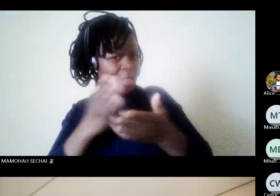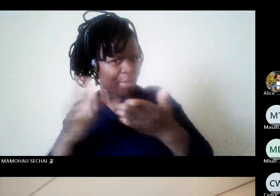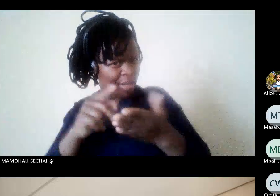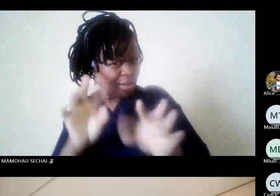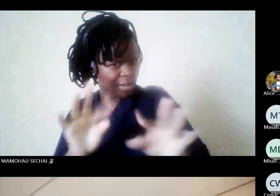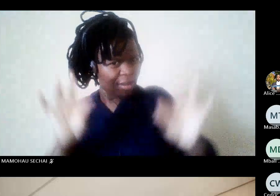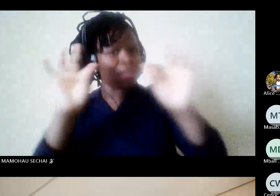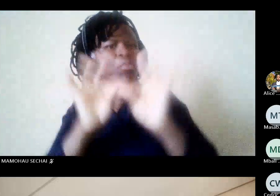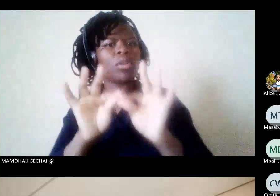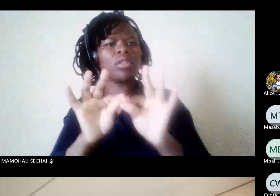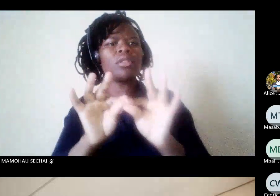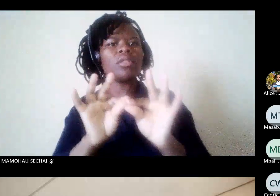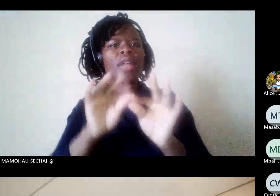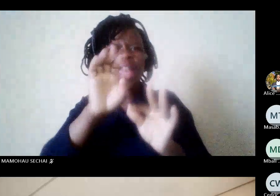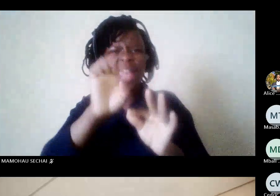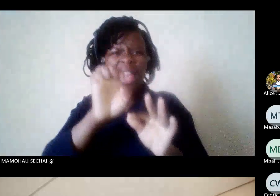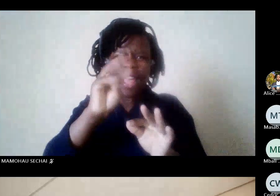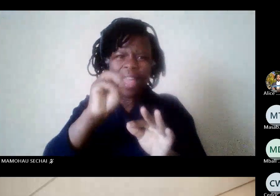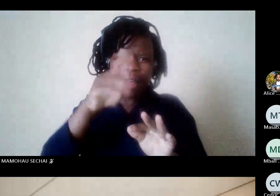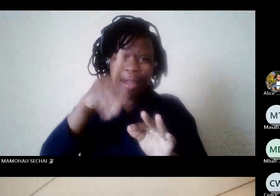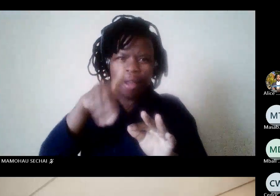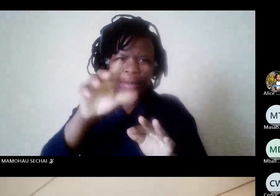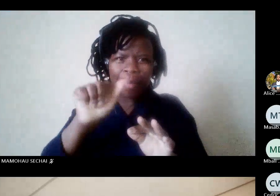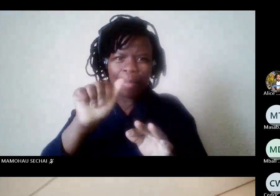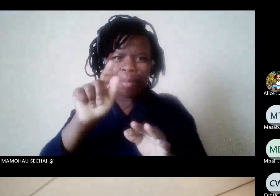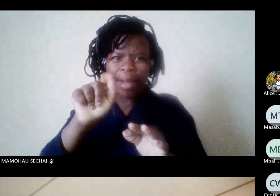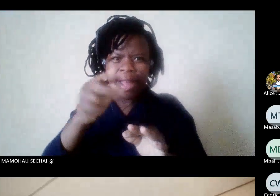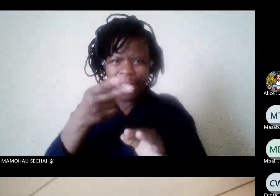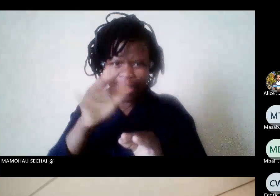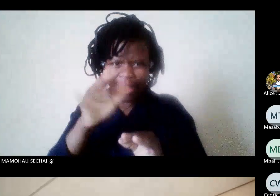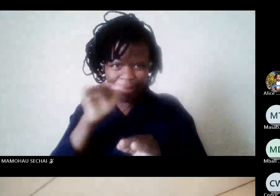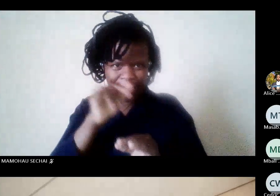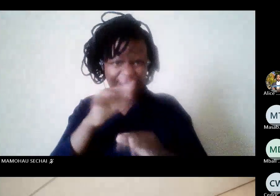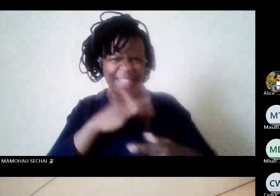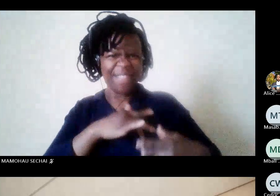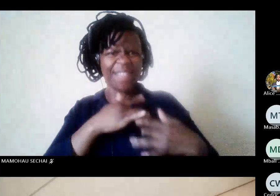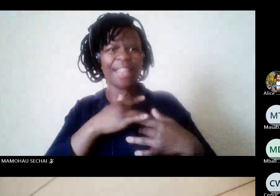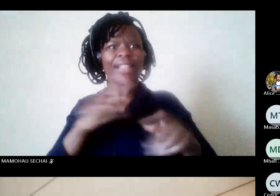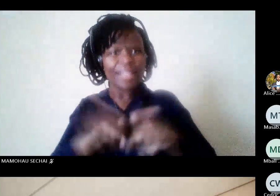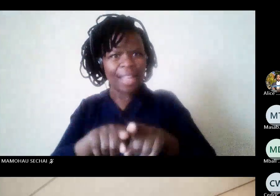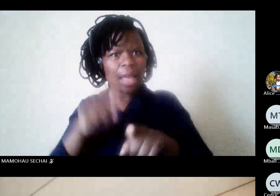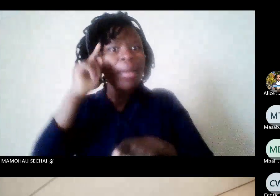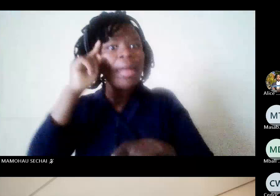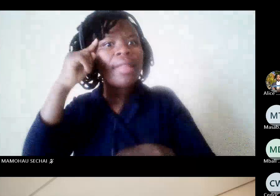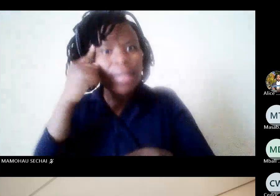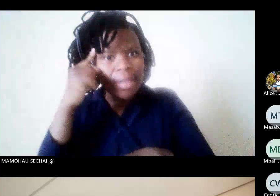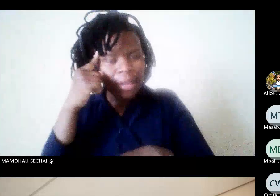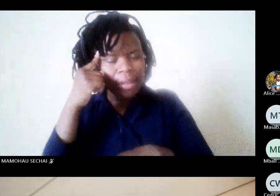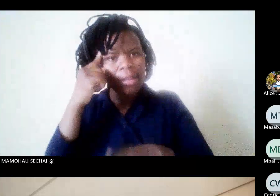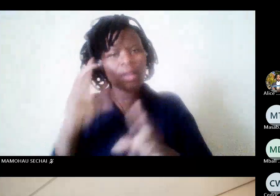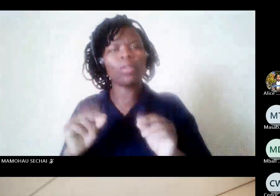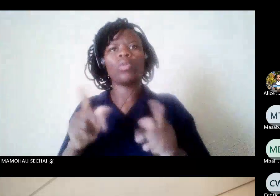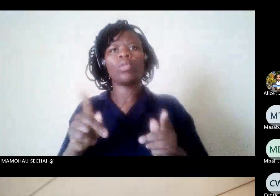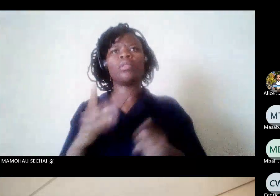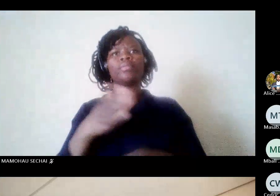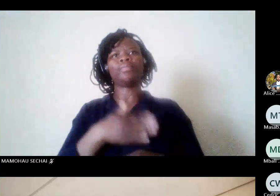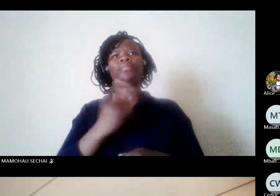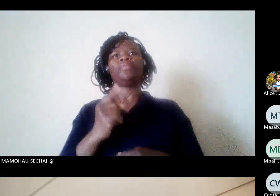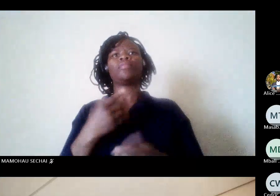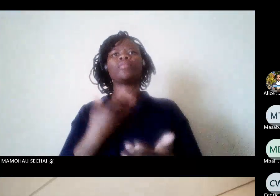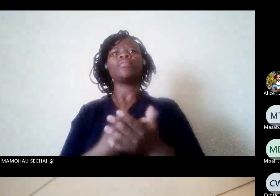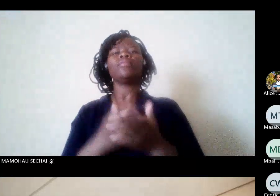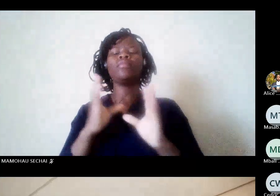the empathy. That feel part is very, it goes hand in hand with the listening. And then think around. So I just wanted to bring that up for us as